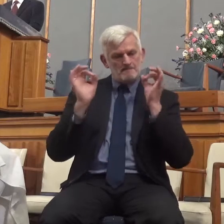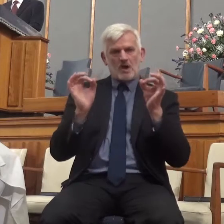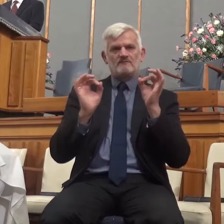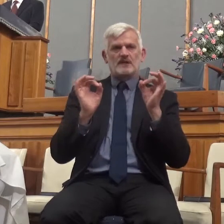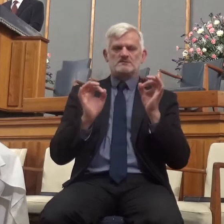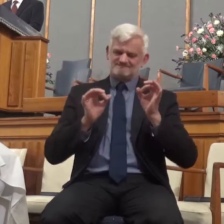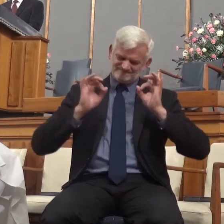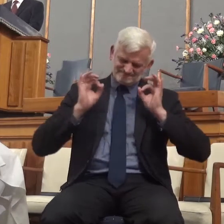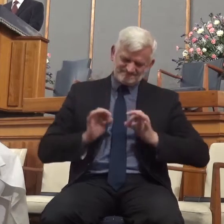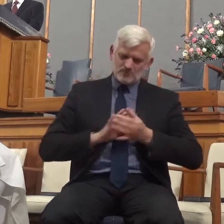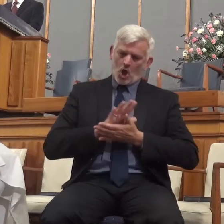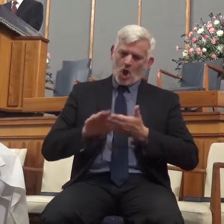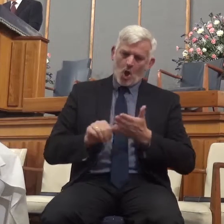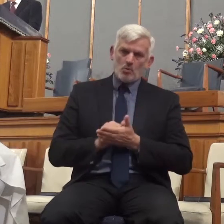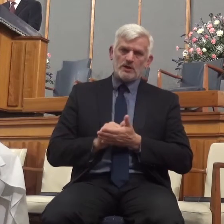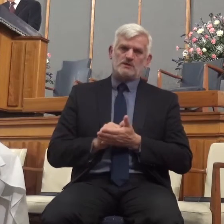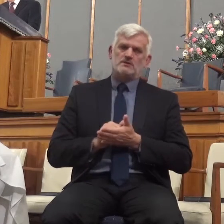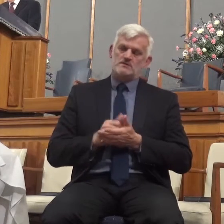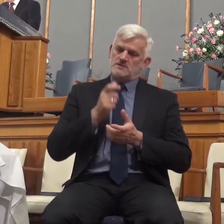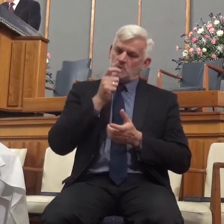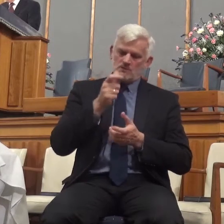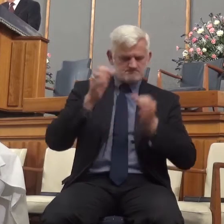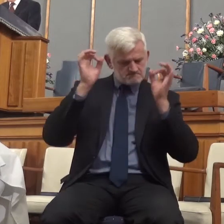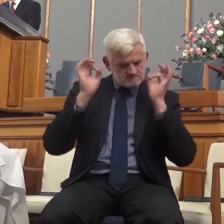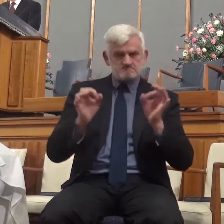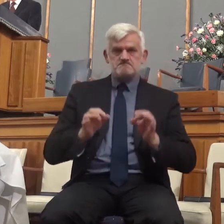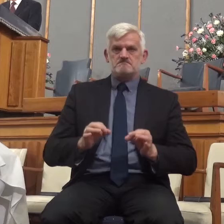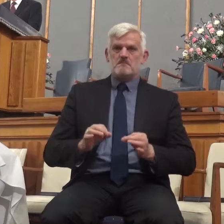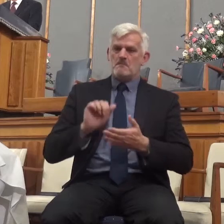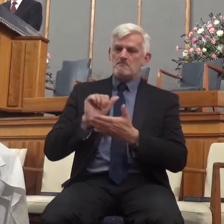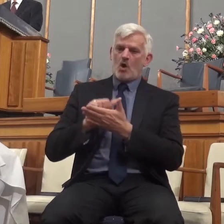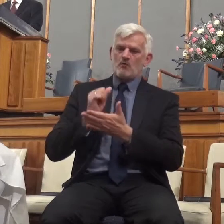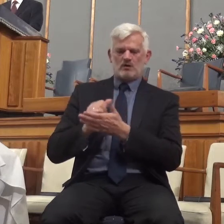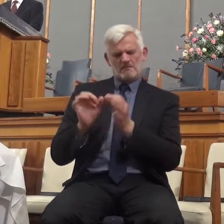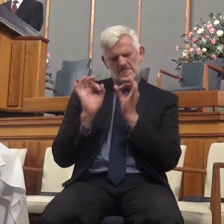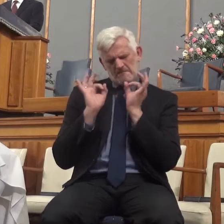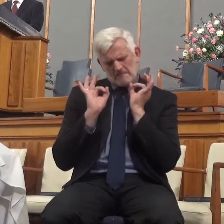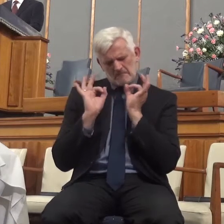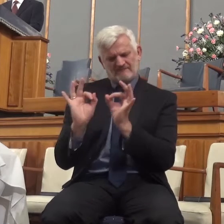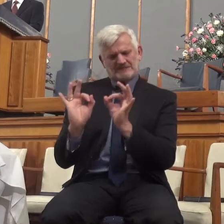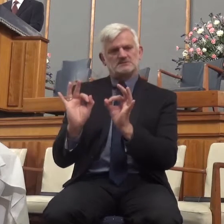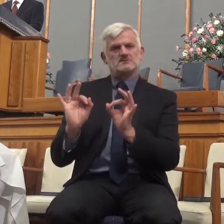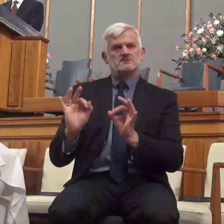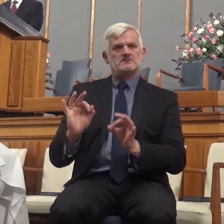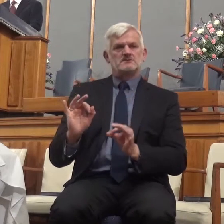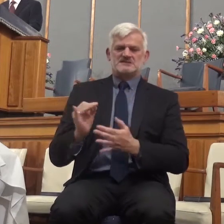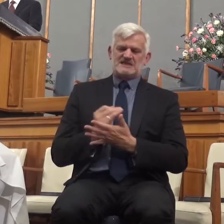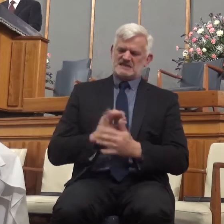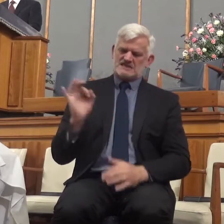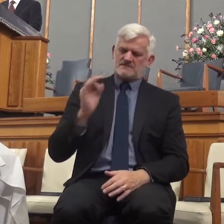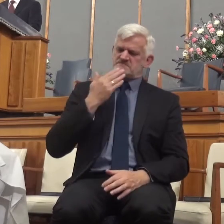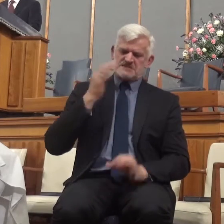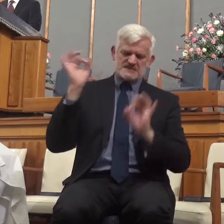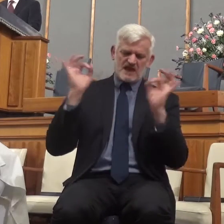and holy and must be said. In moral essence, He is without fault. He is